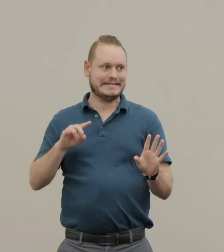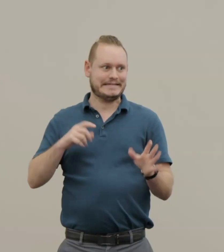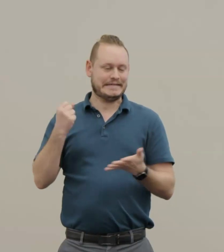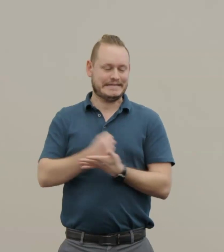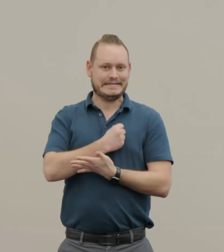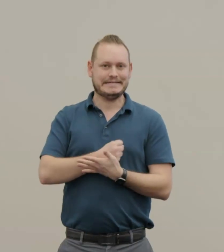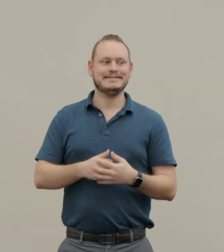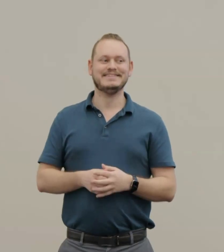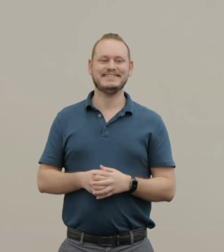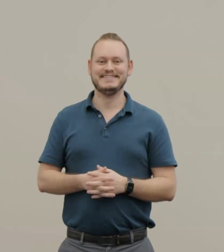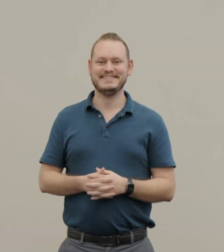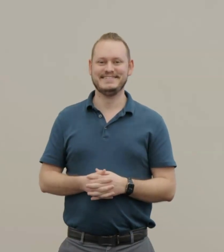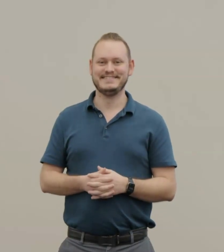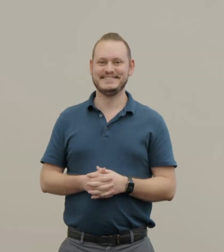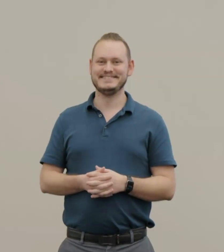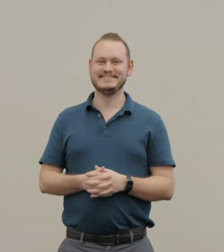it.